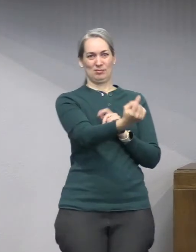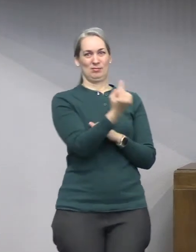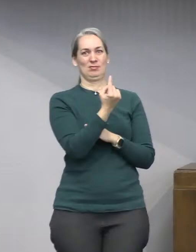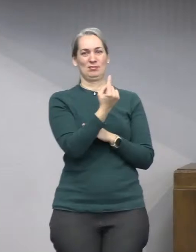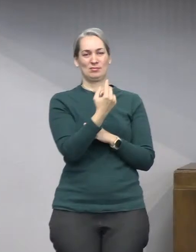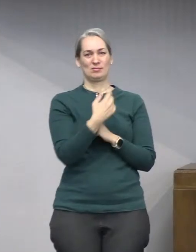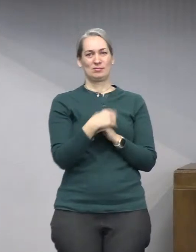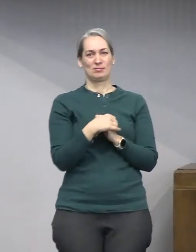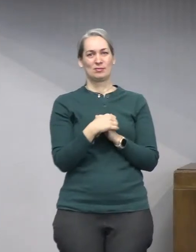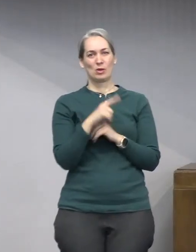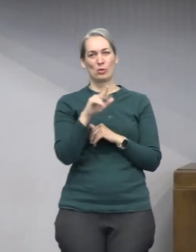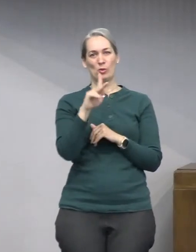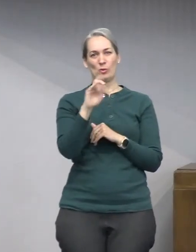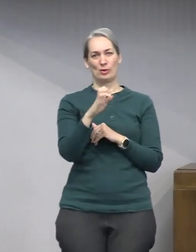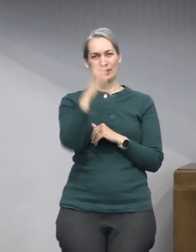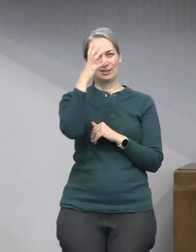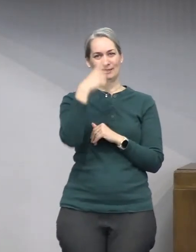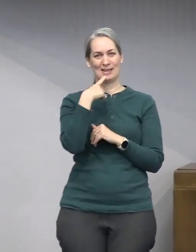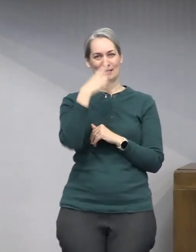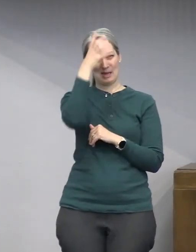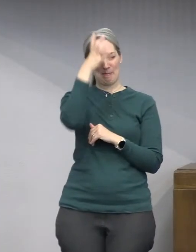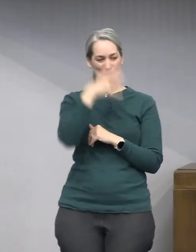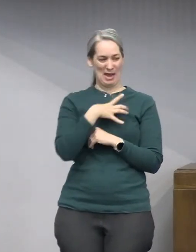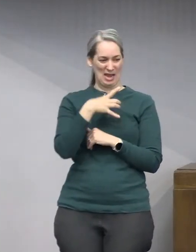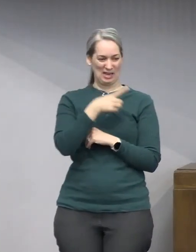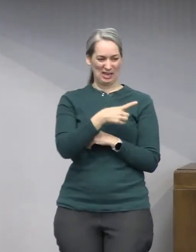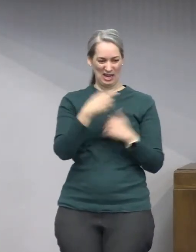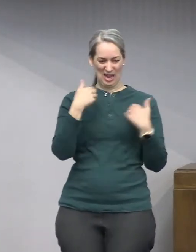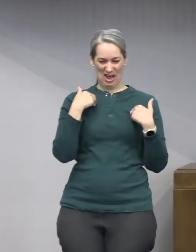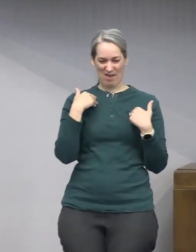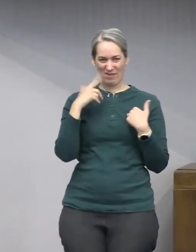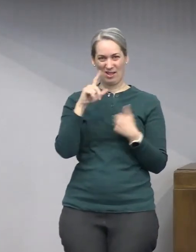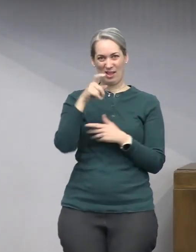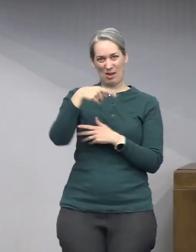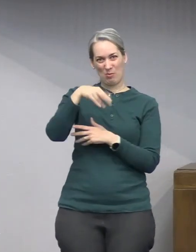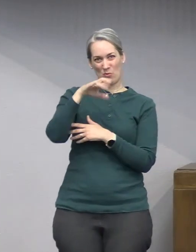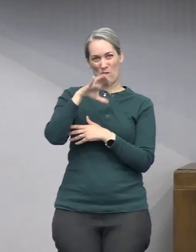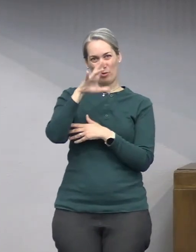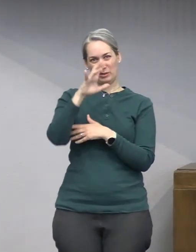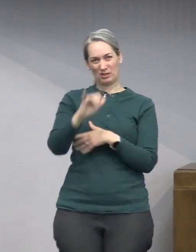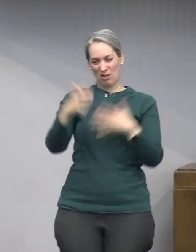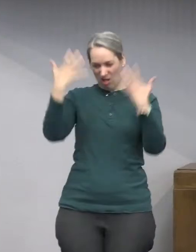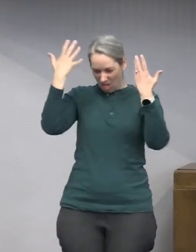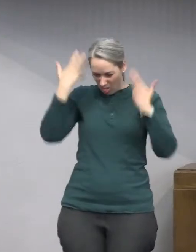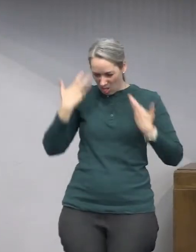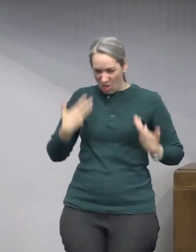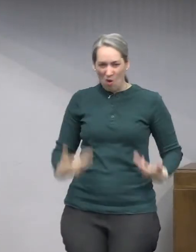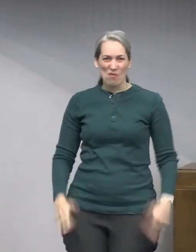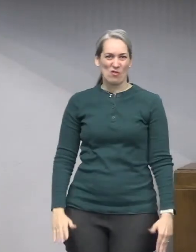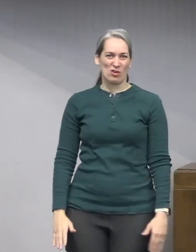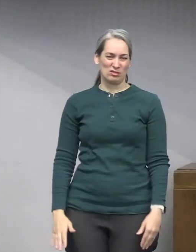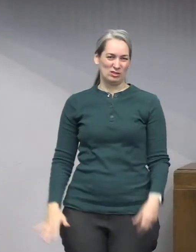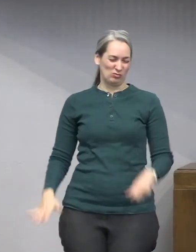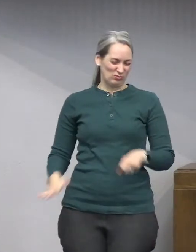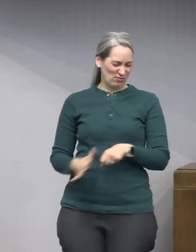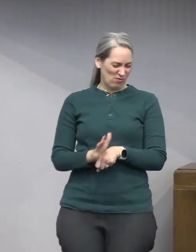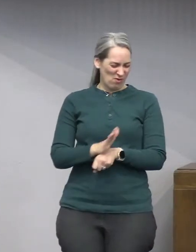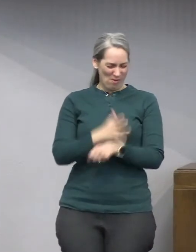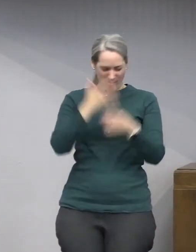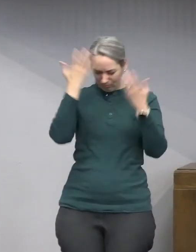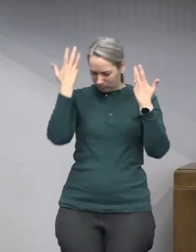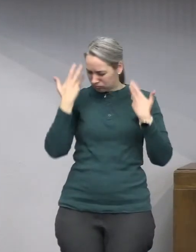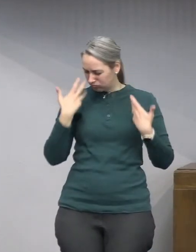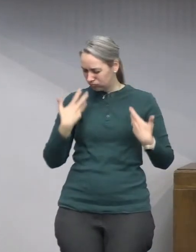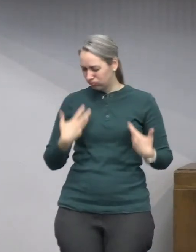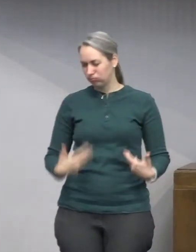says that the man was covered with leprosy. Some versions read he was full of leprosy. Others say